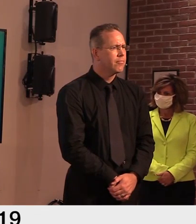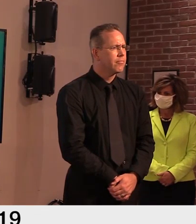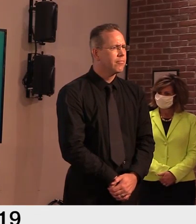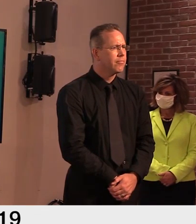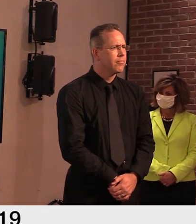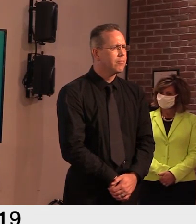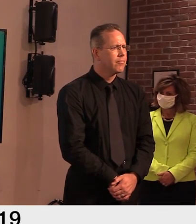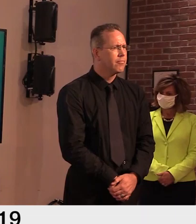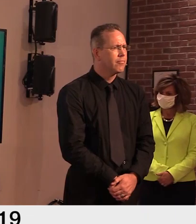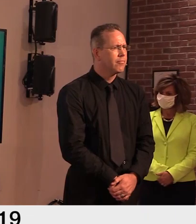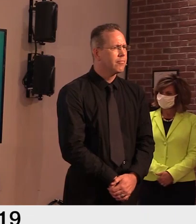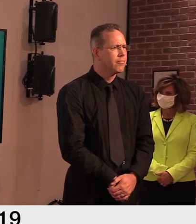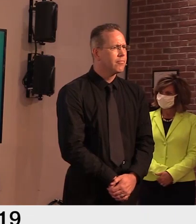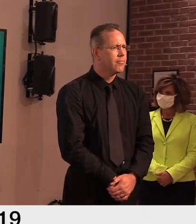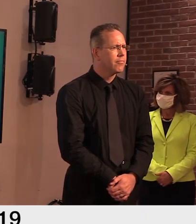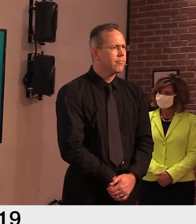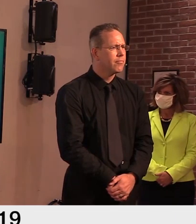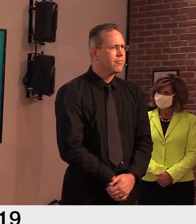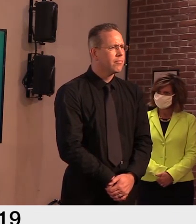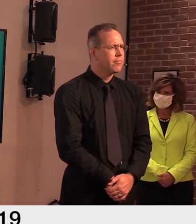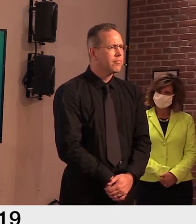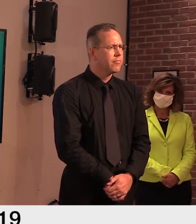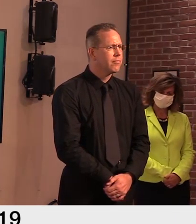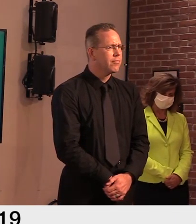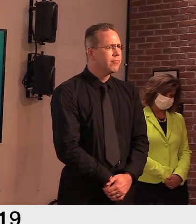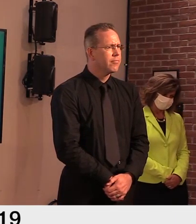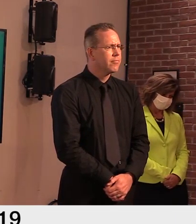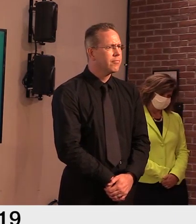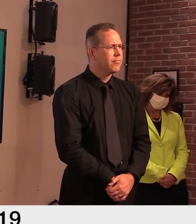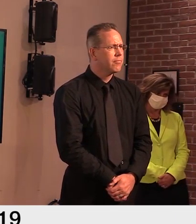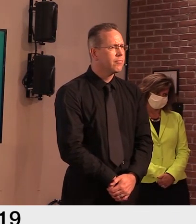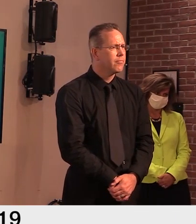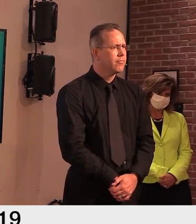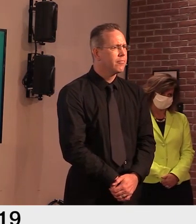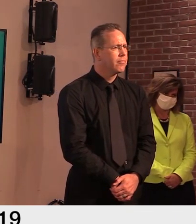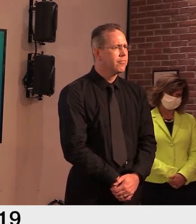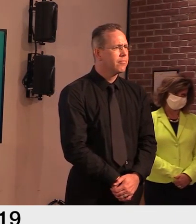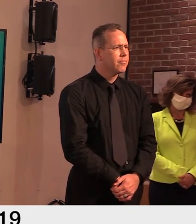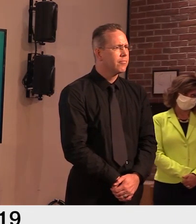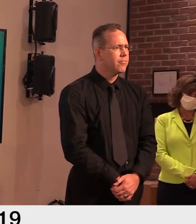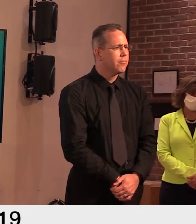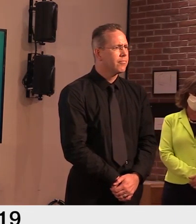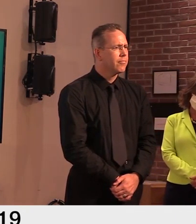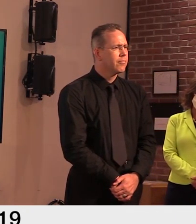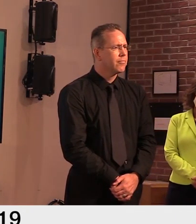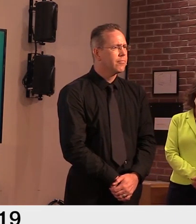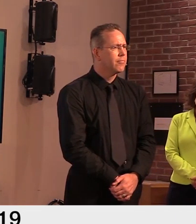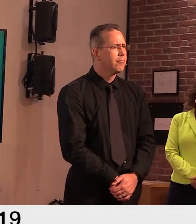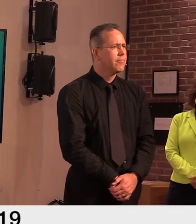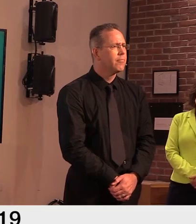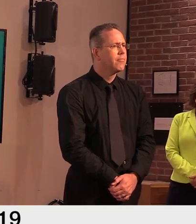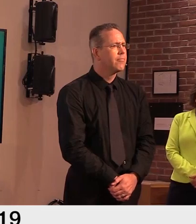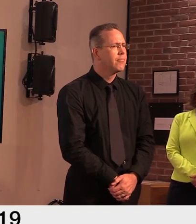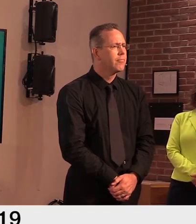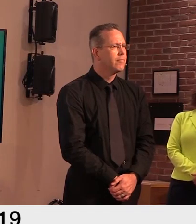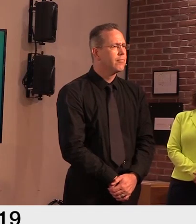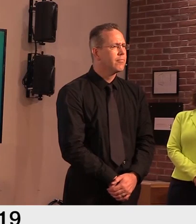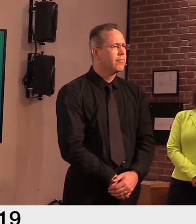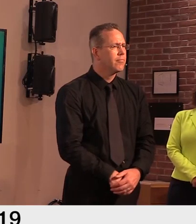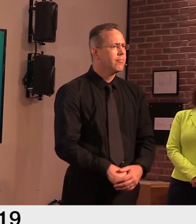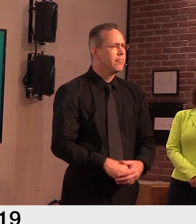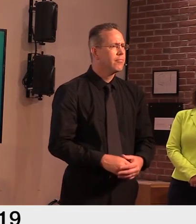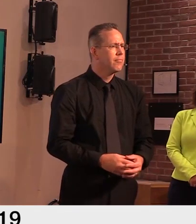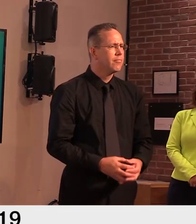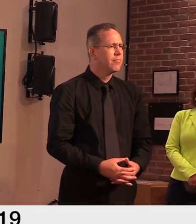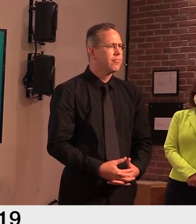opposition. One of his aides, John Ehrlichman, admitted before he died that the best way to silence the opposition,